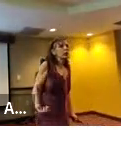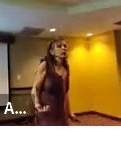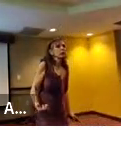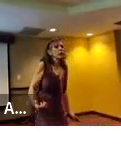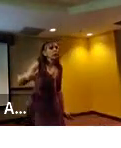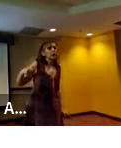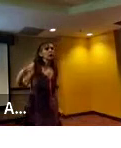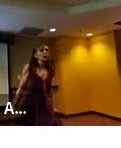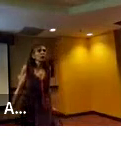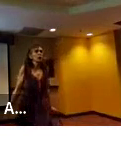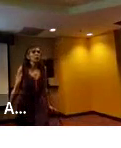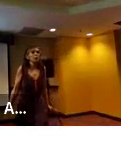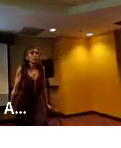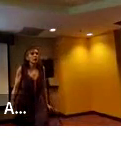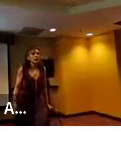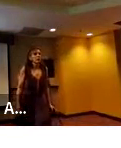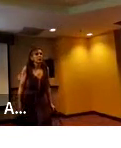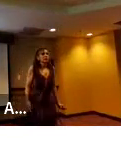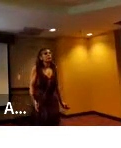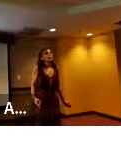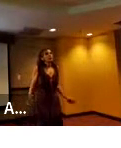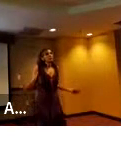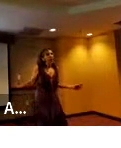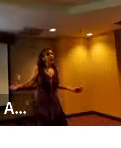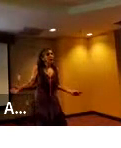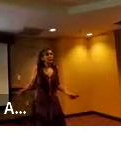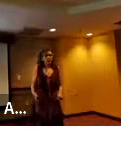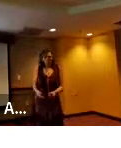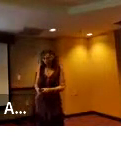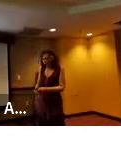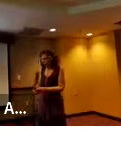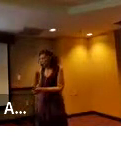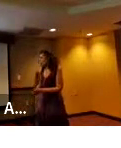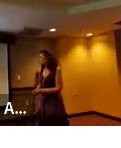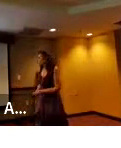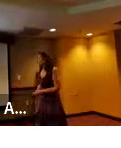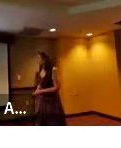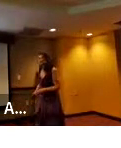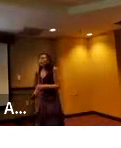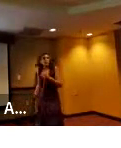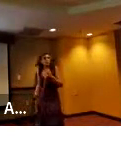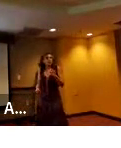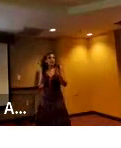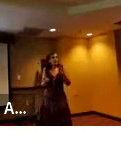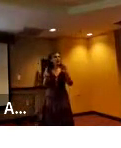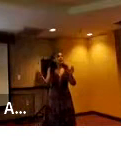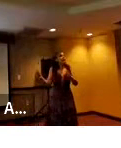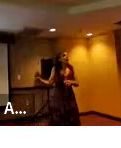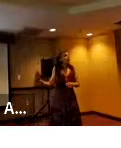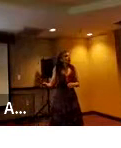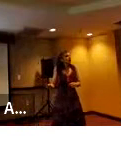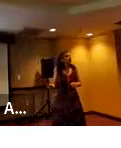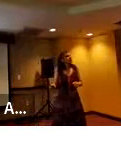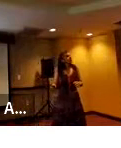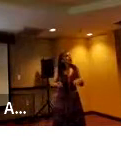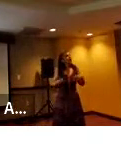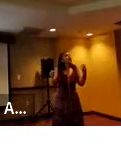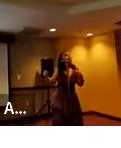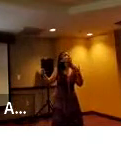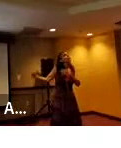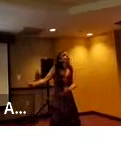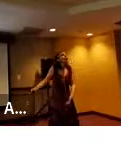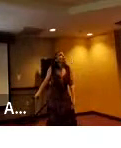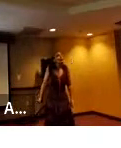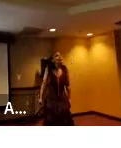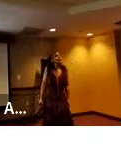meaningful, useful, searchable. That is the World Wide Web. So let's think about